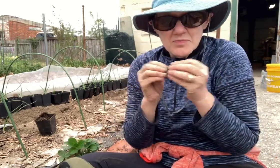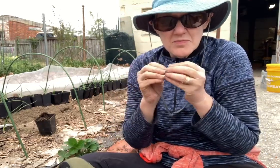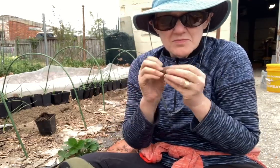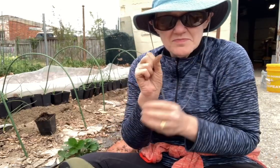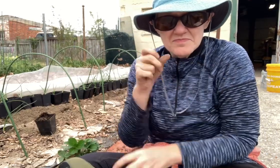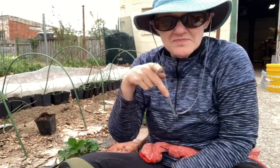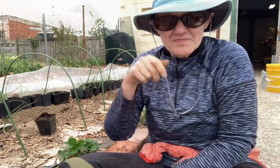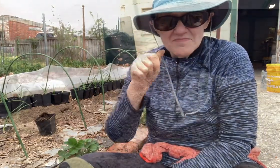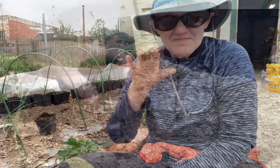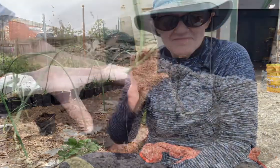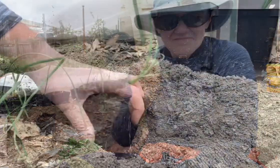space than that.